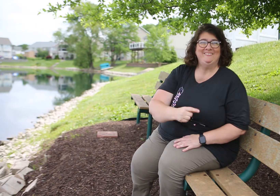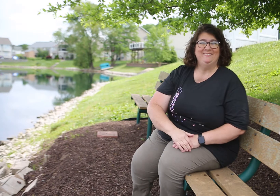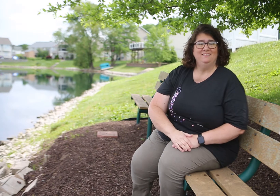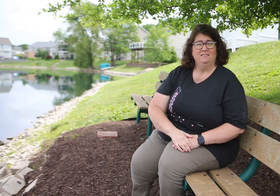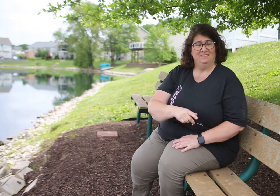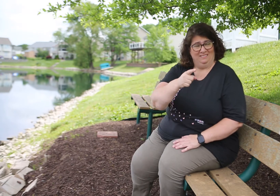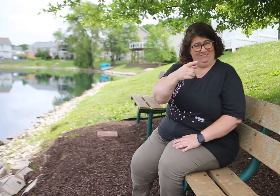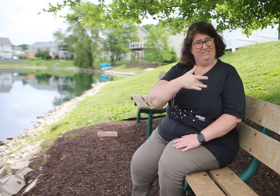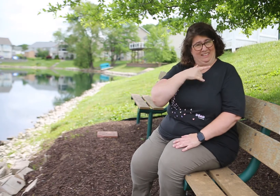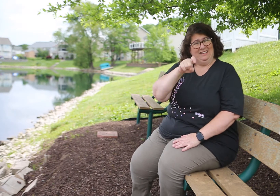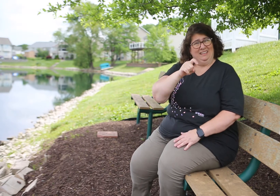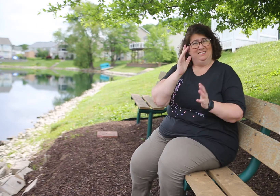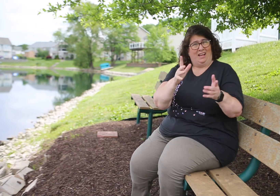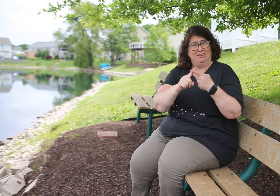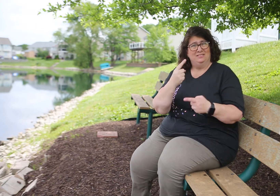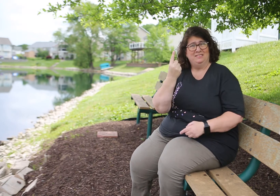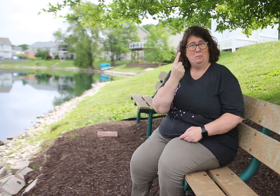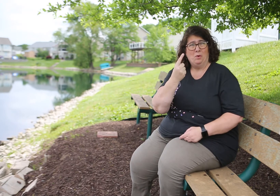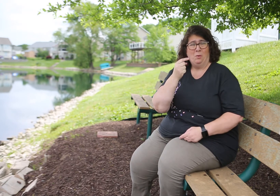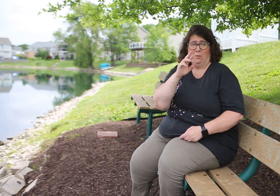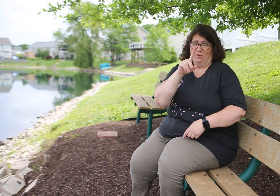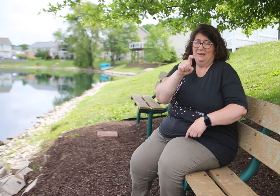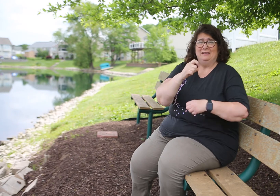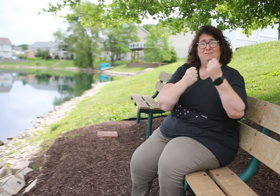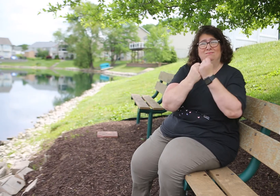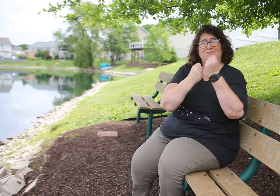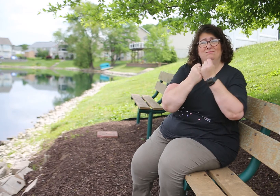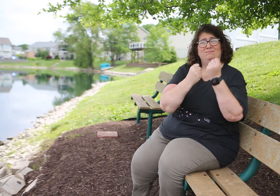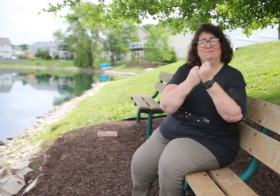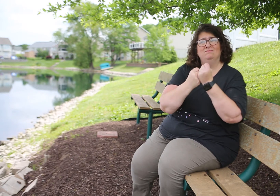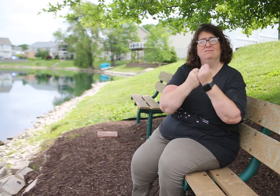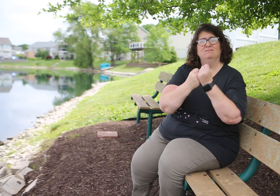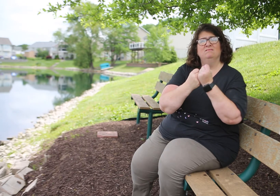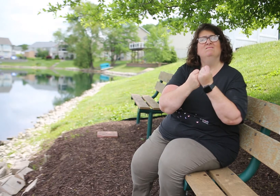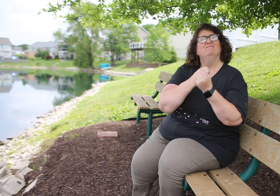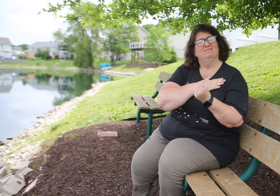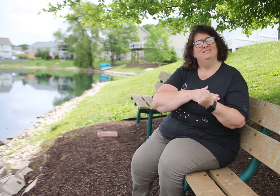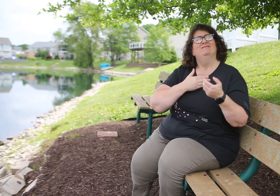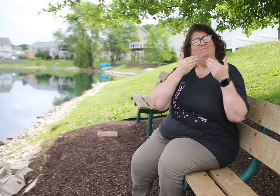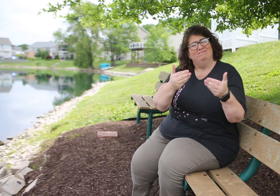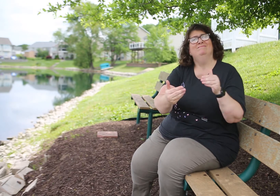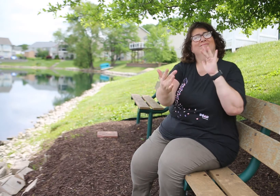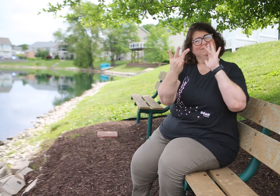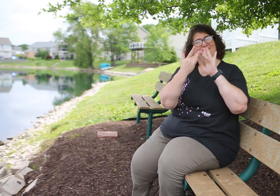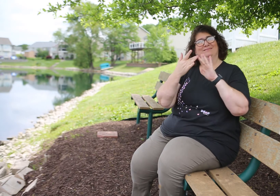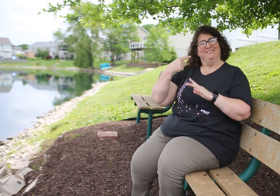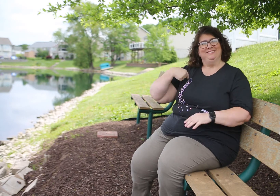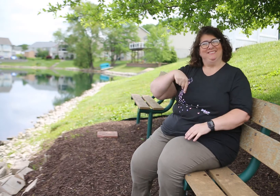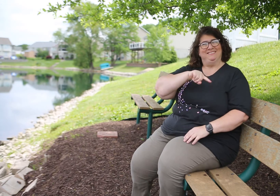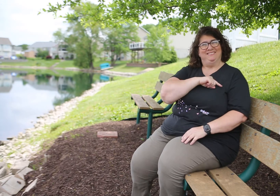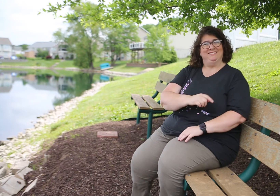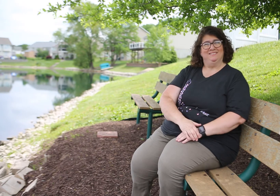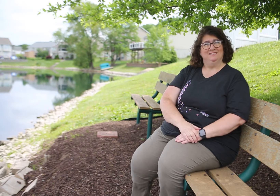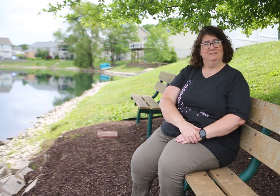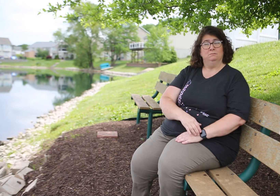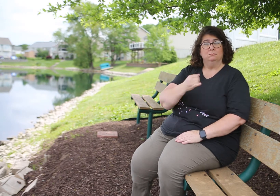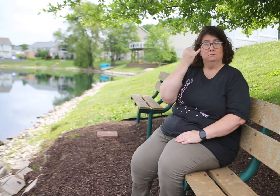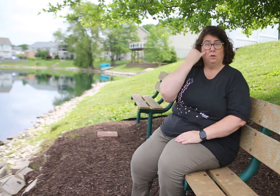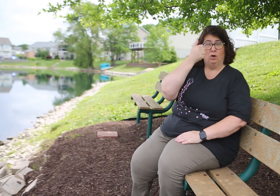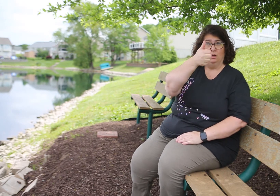If you need someone to talk with or need help in finding peer support, please reach out to us and we'd be happy to assist. If